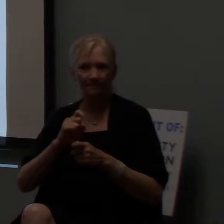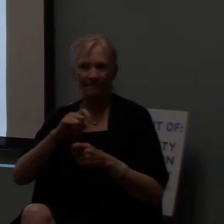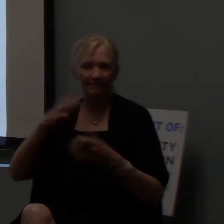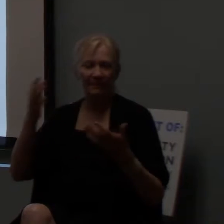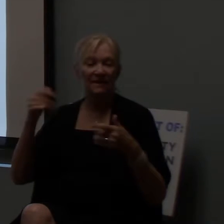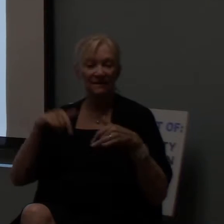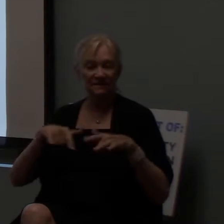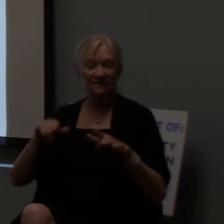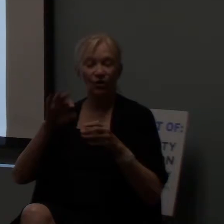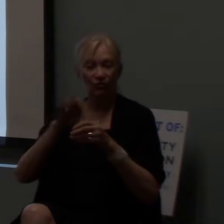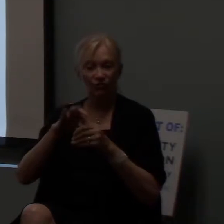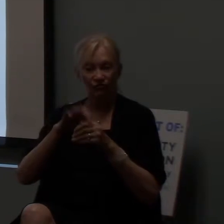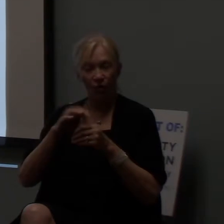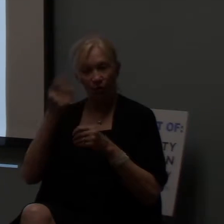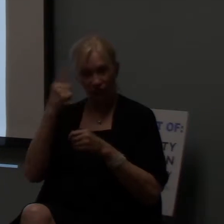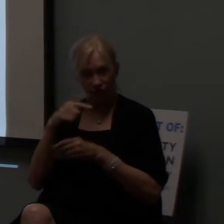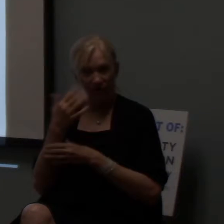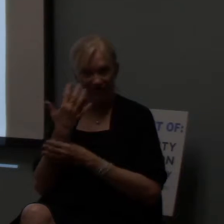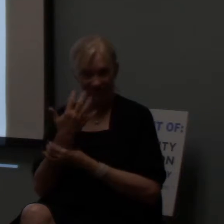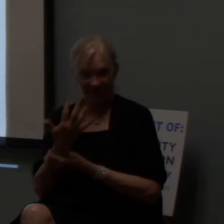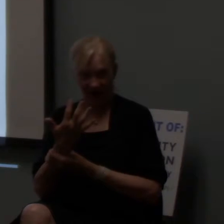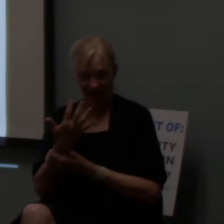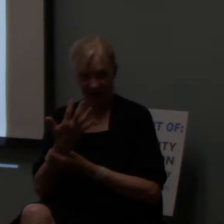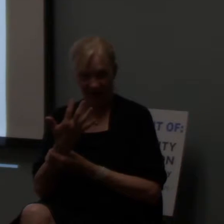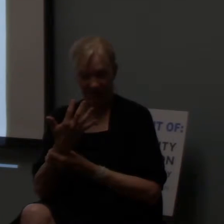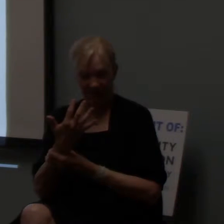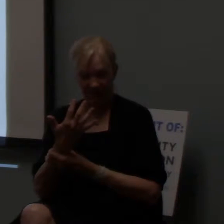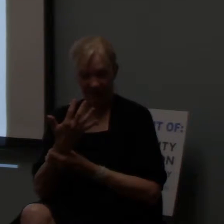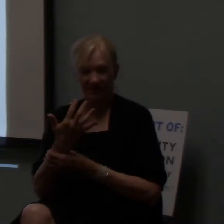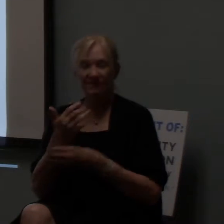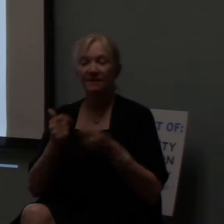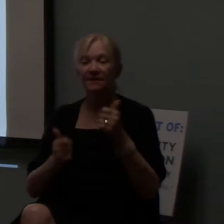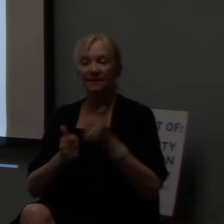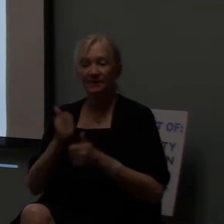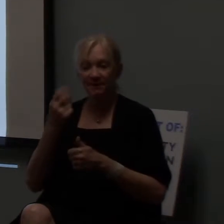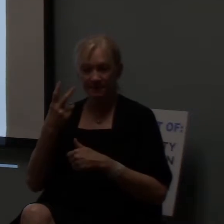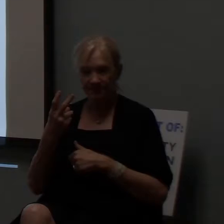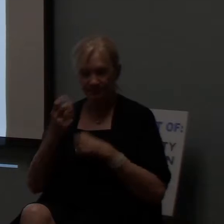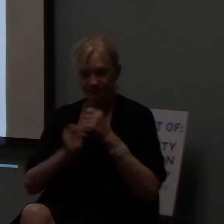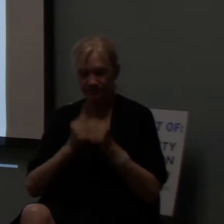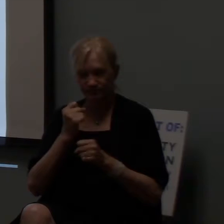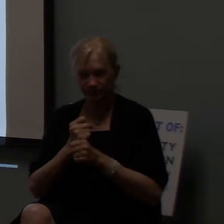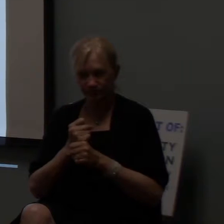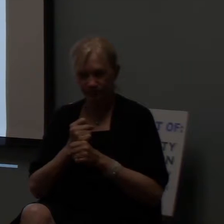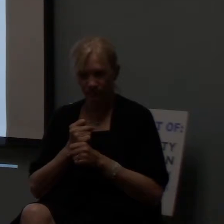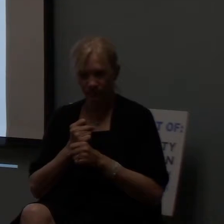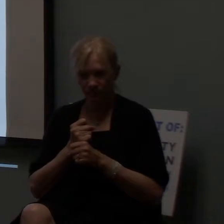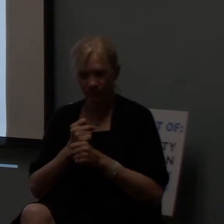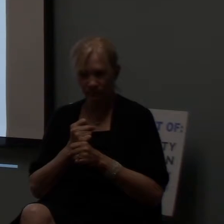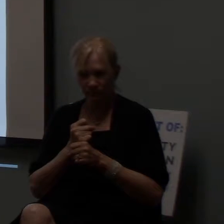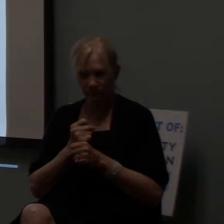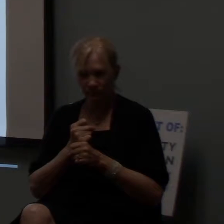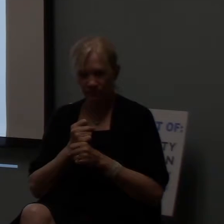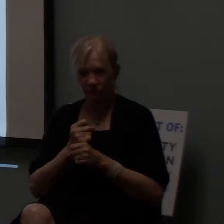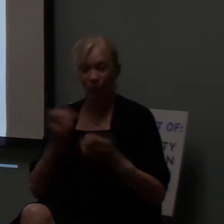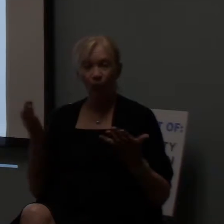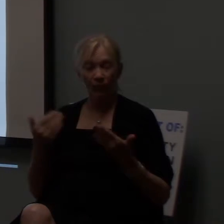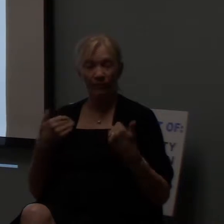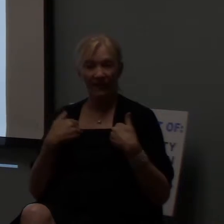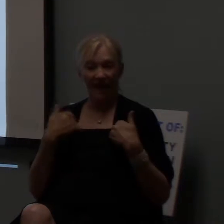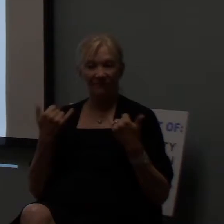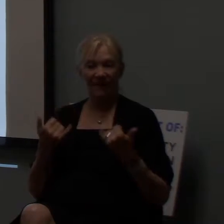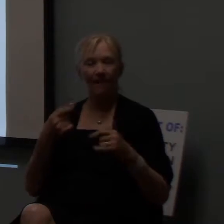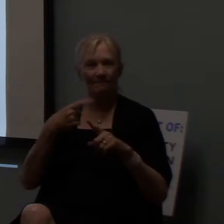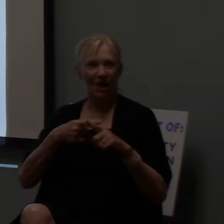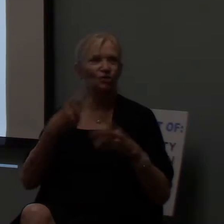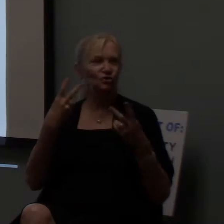still get to vote for 5 commissioners. You'd still get to vote every 2 years. It would be what we have now plus 2